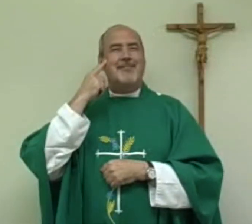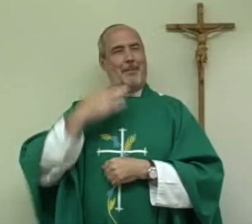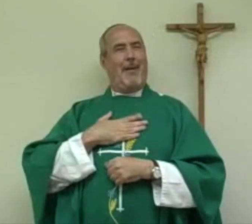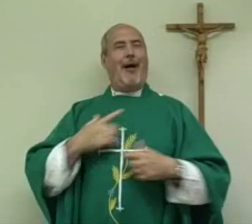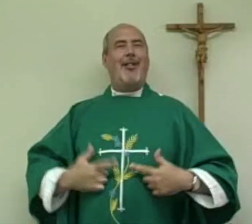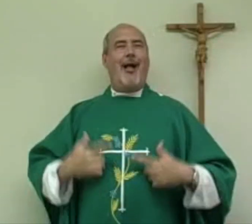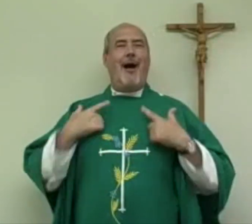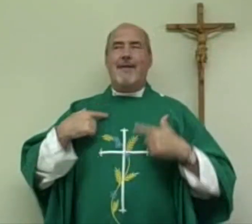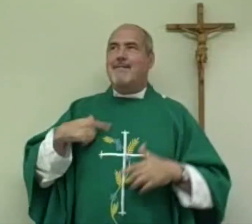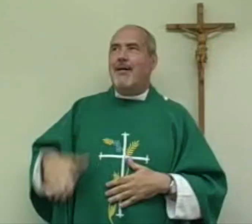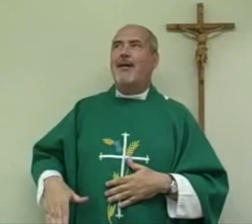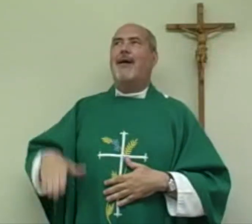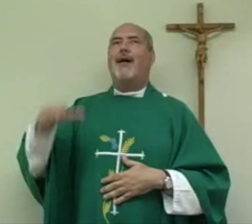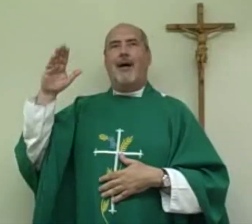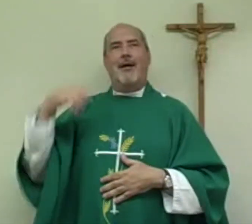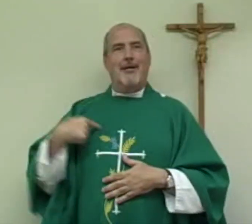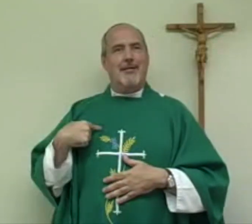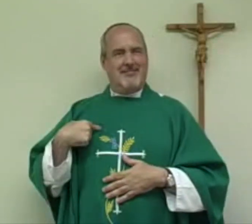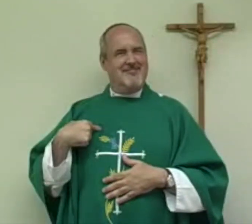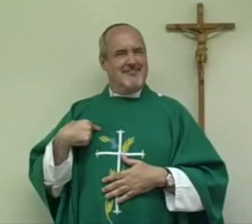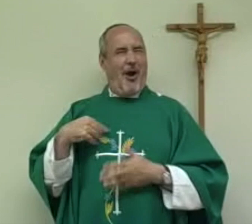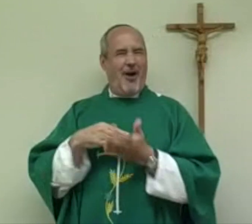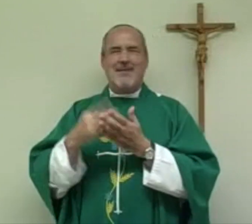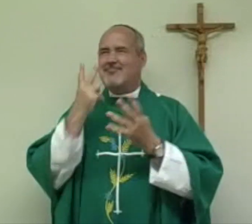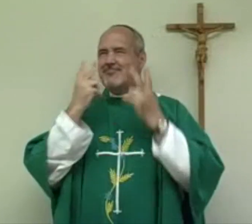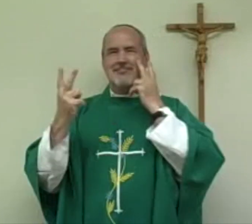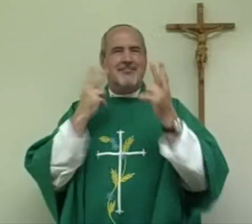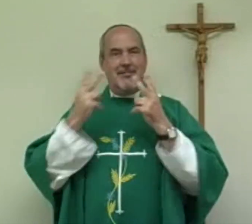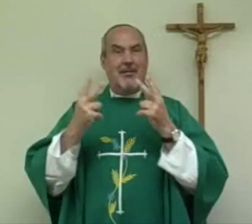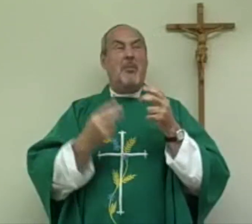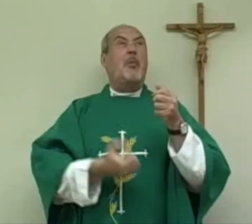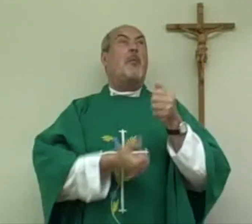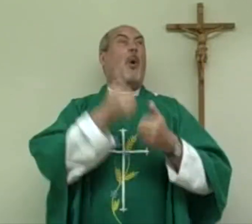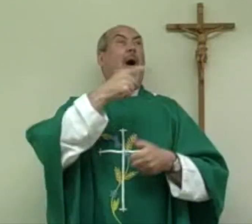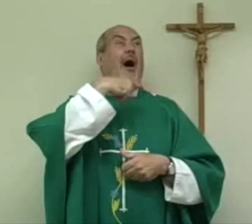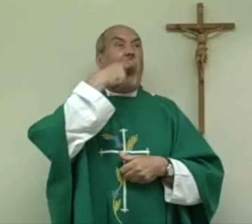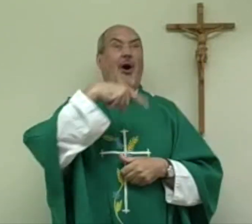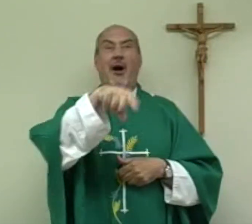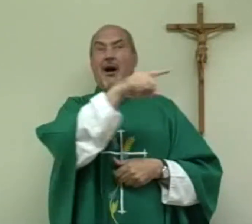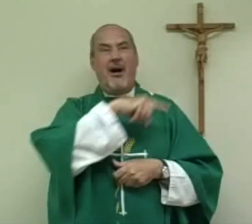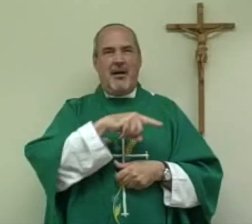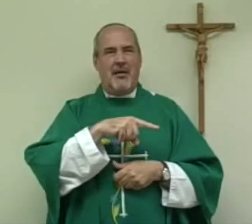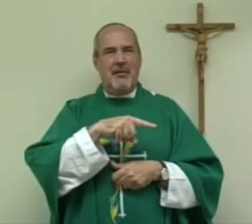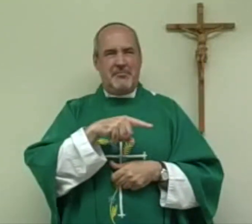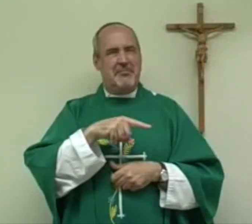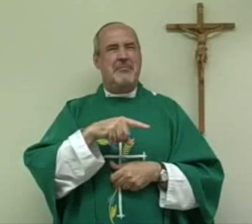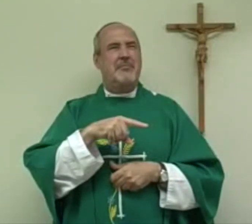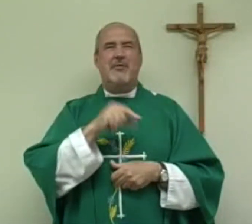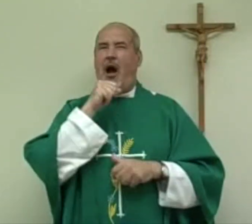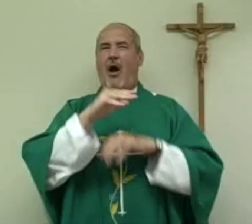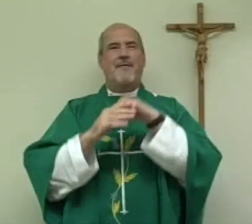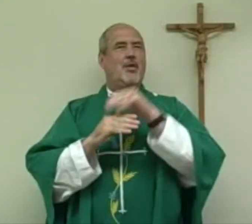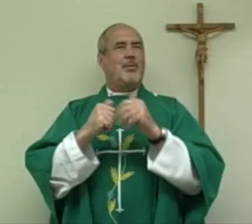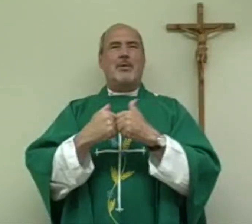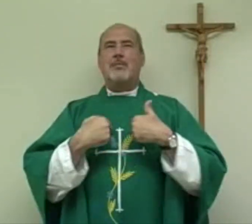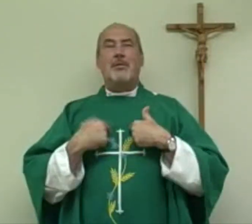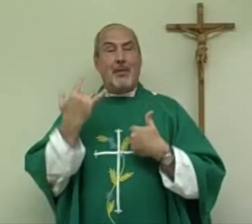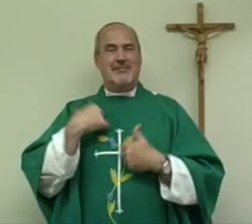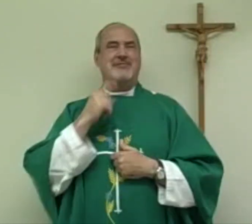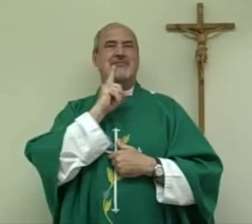deaf man and doing what he did made me think about times when I was growing up and things that I saw where so